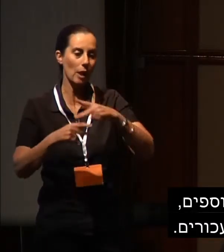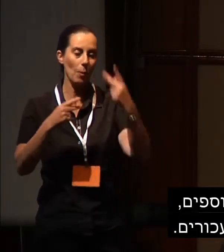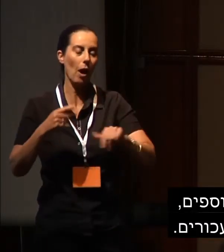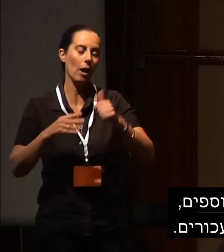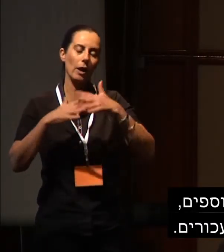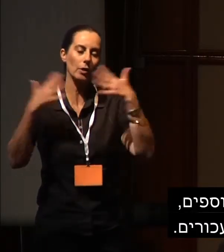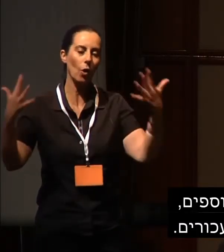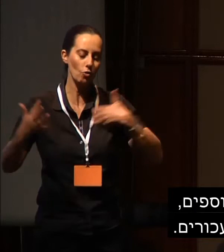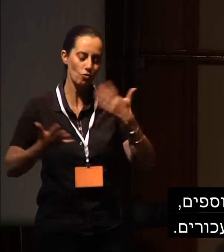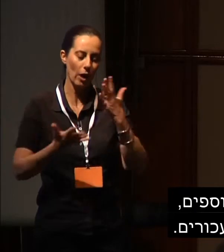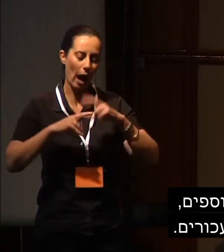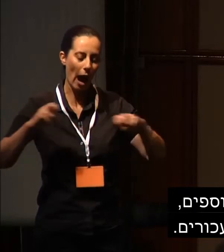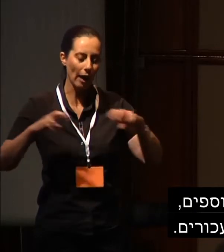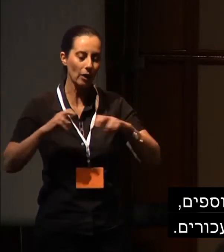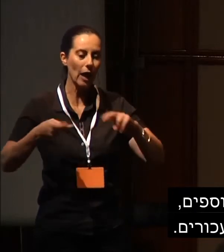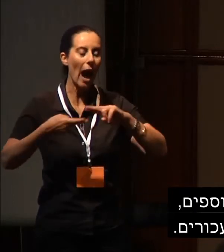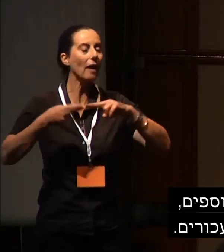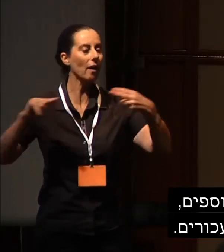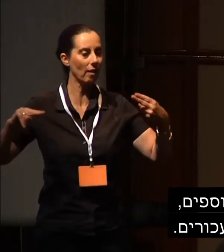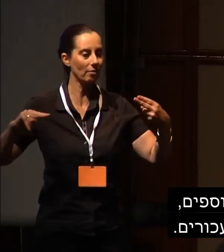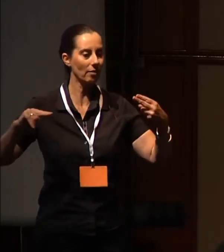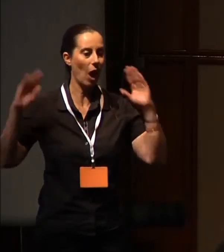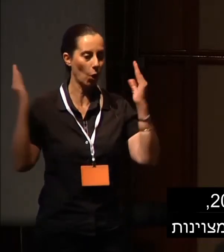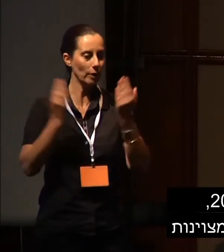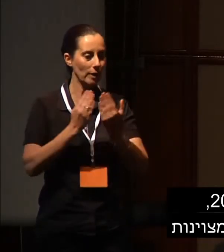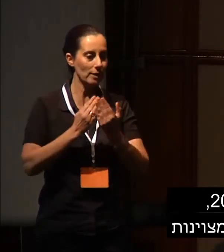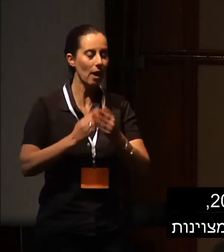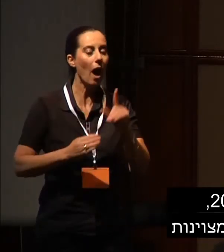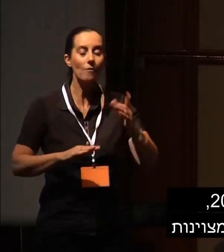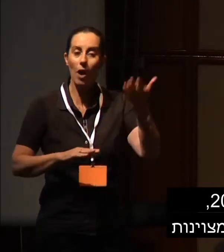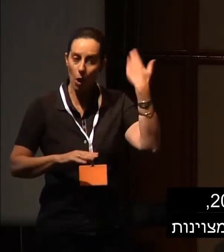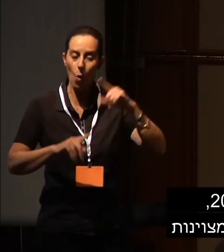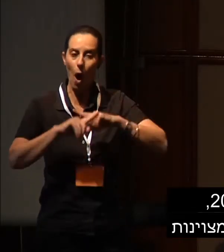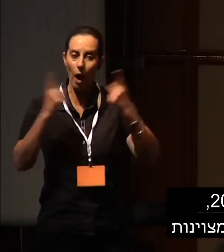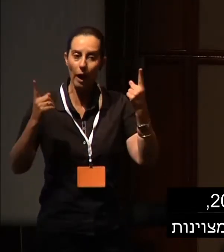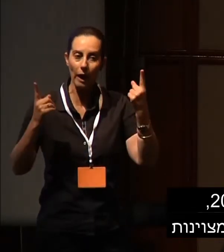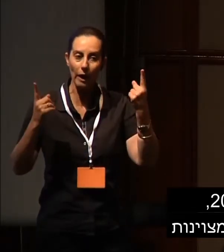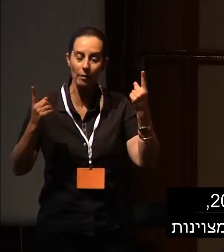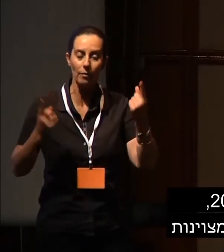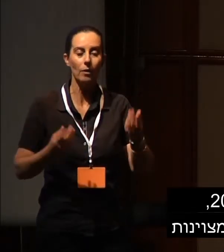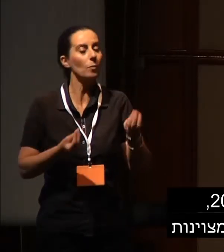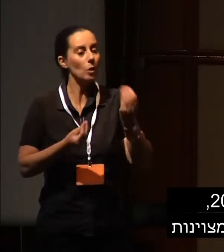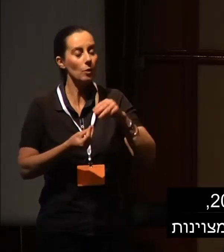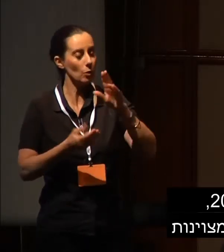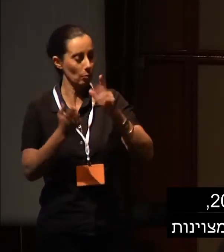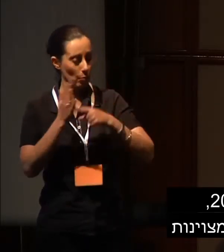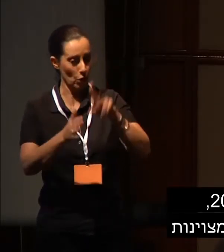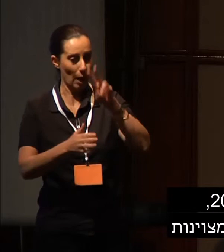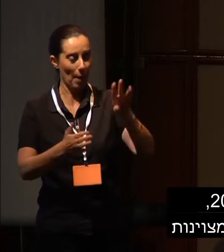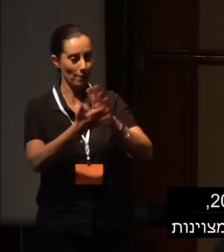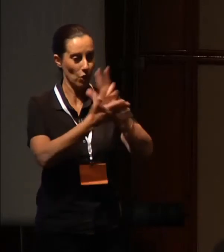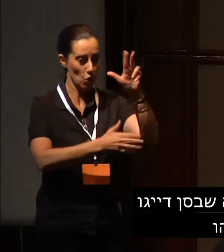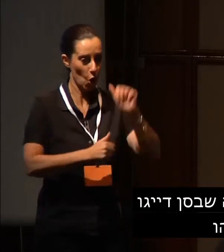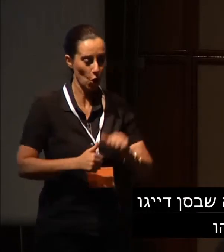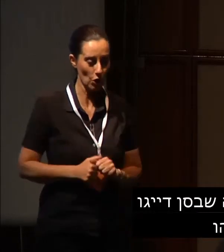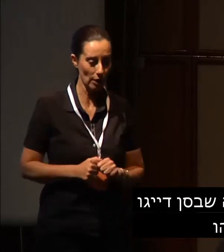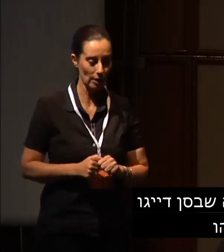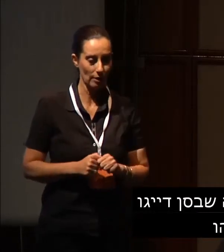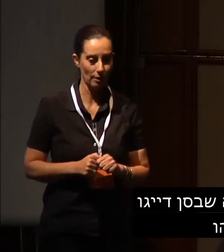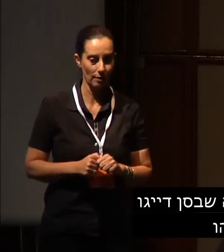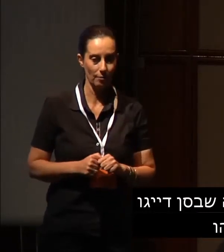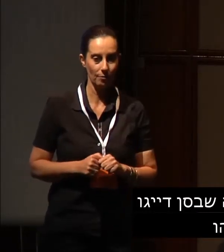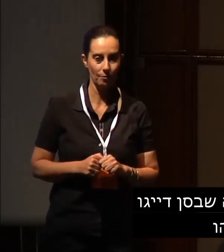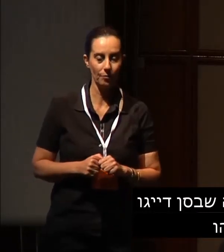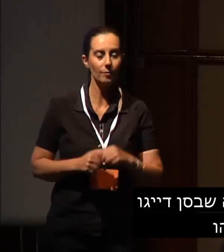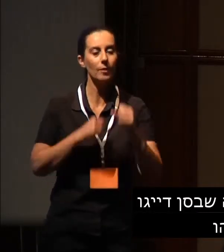research and the things are going like into murky waters. For example, 2013, the Autism Center of Excellence at the University of